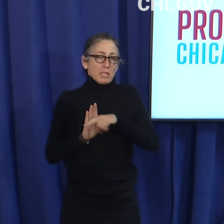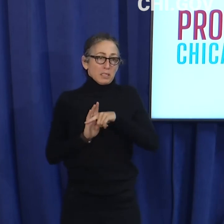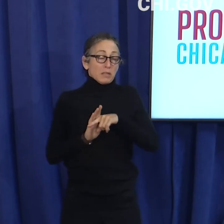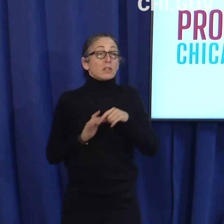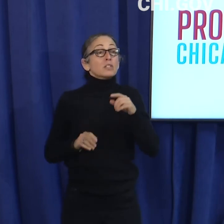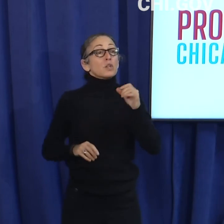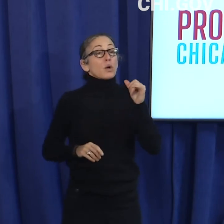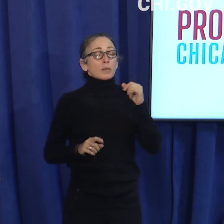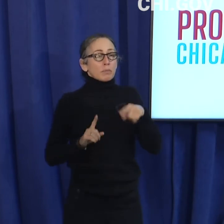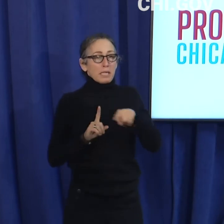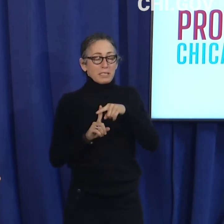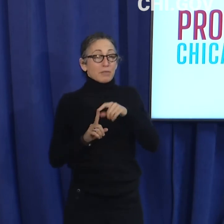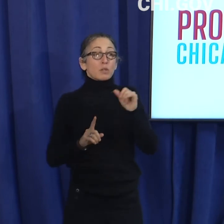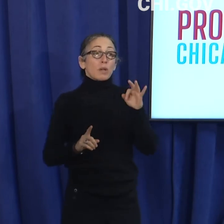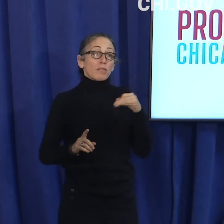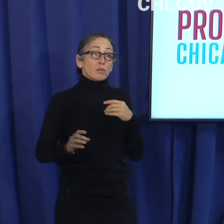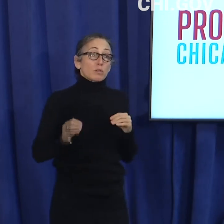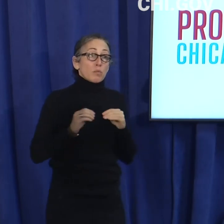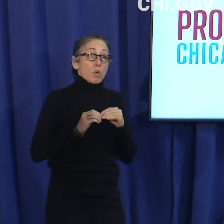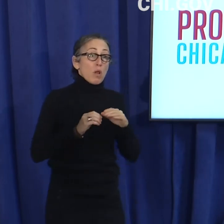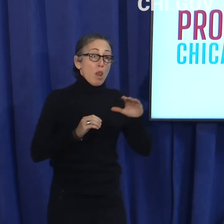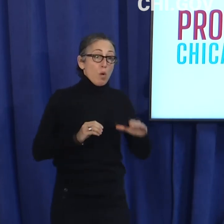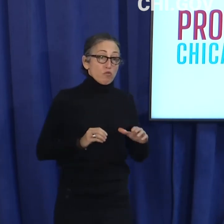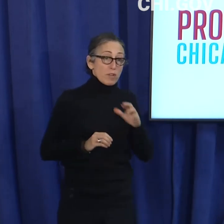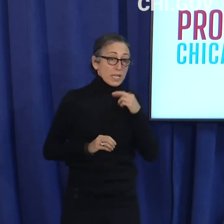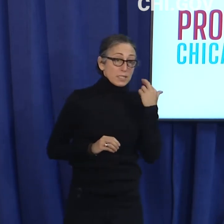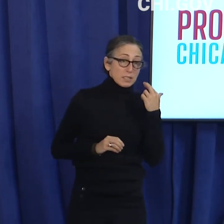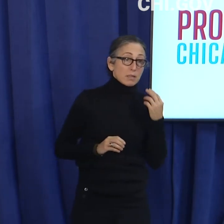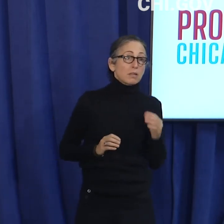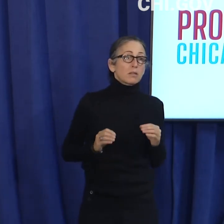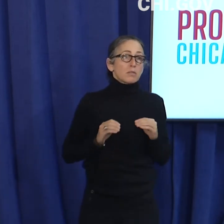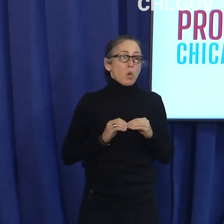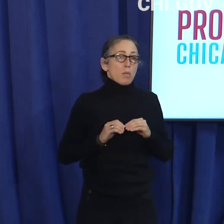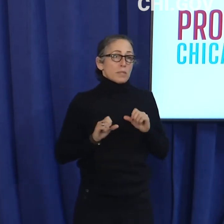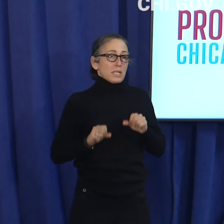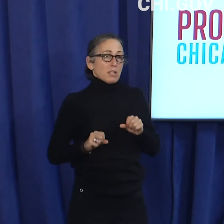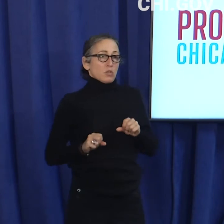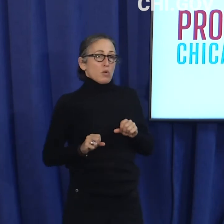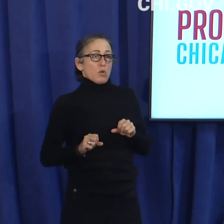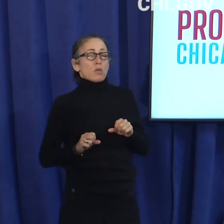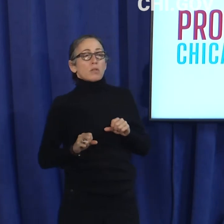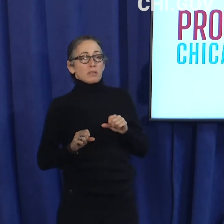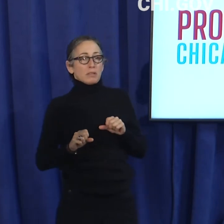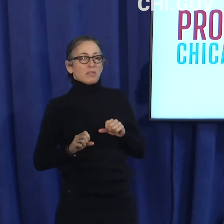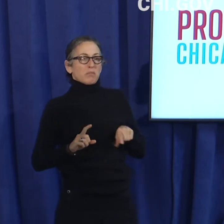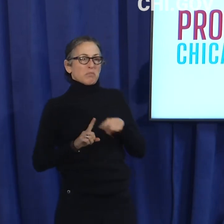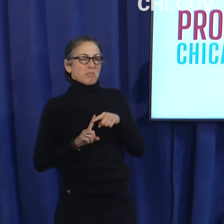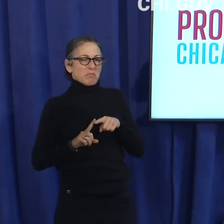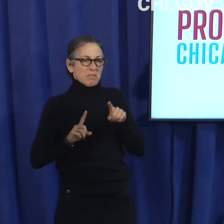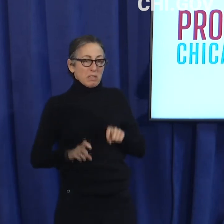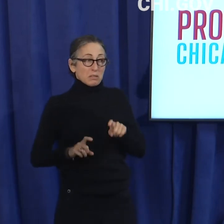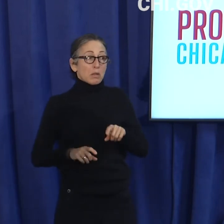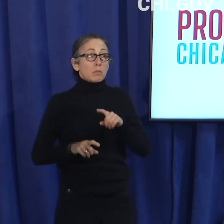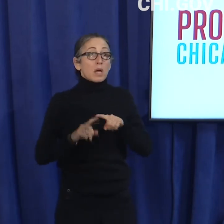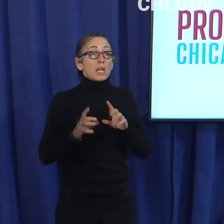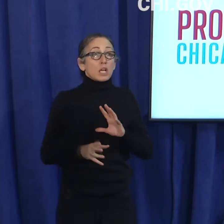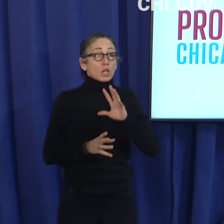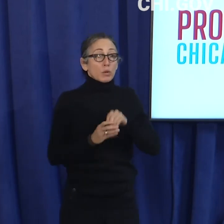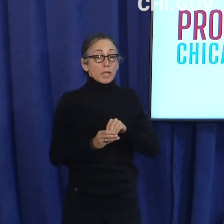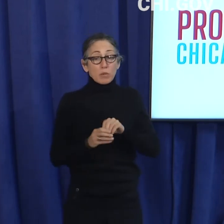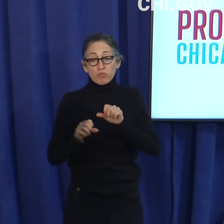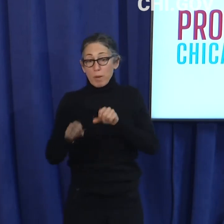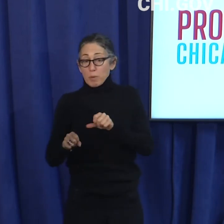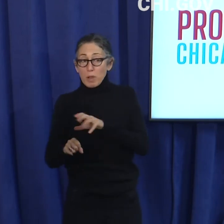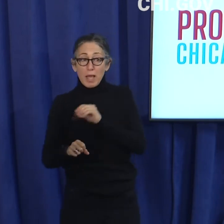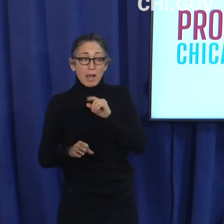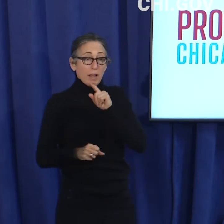risk setting and you could have more potential false positives. So the Illinois Department of Public Health is including both probable and